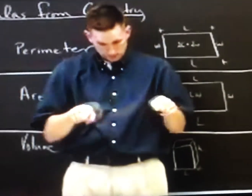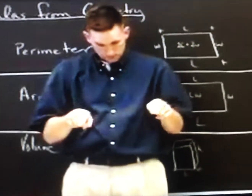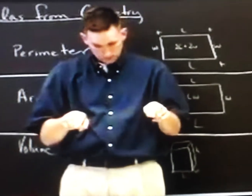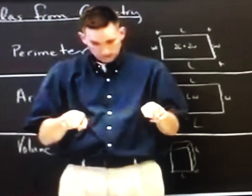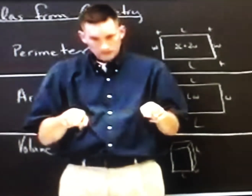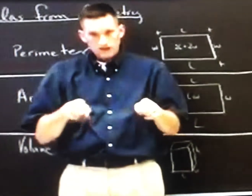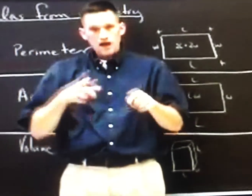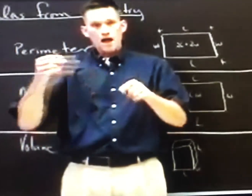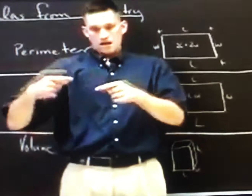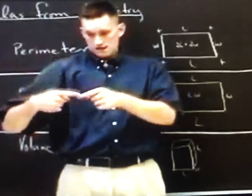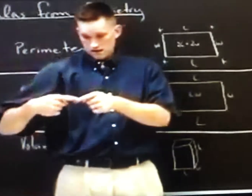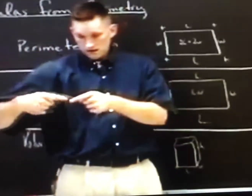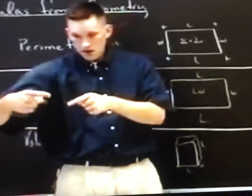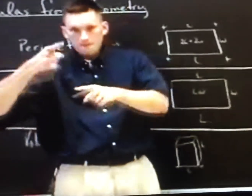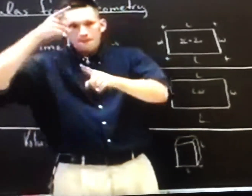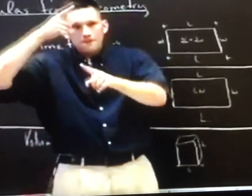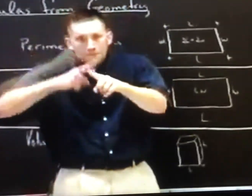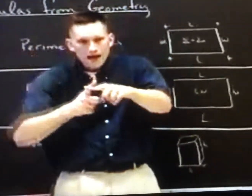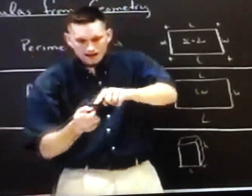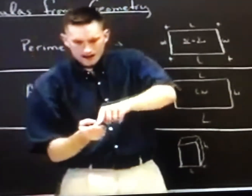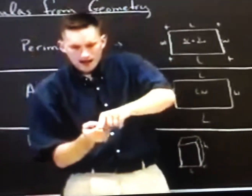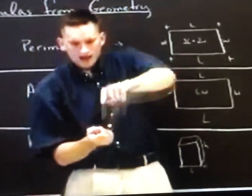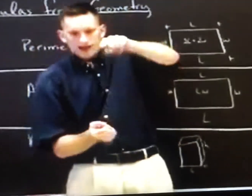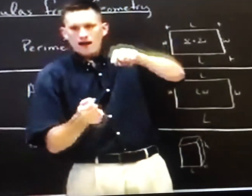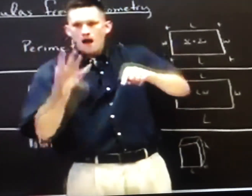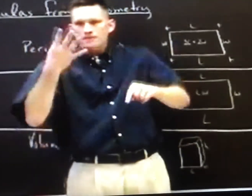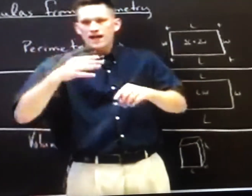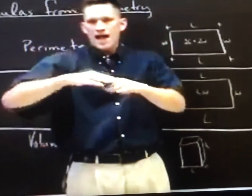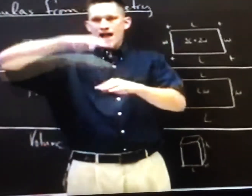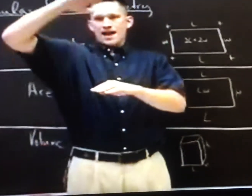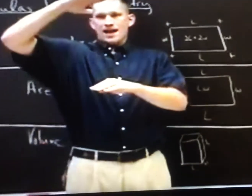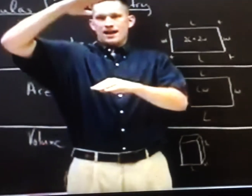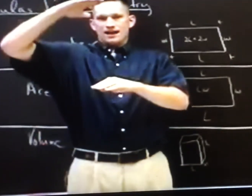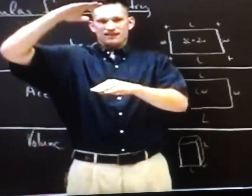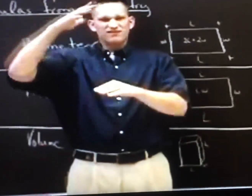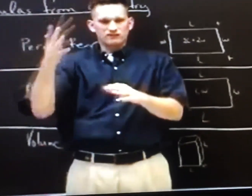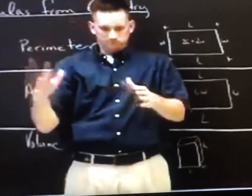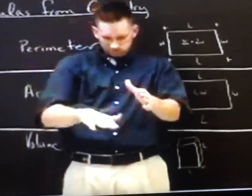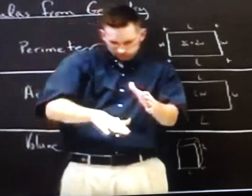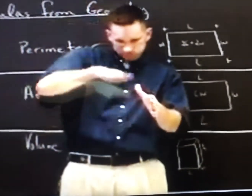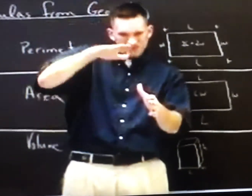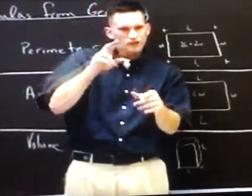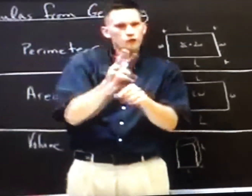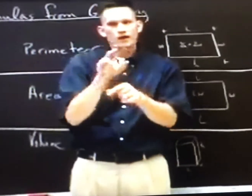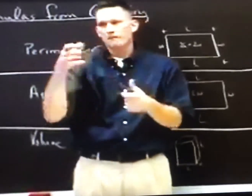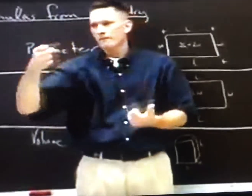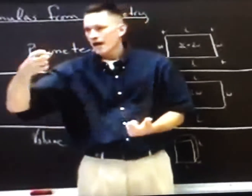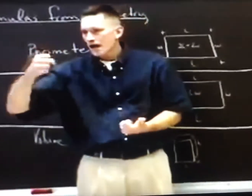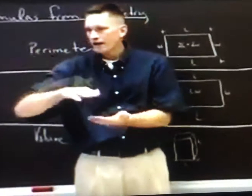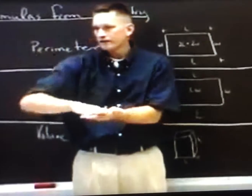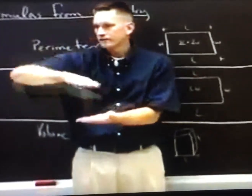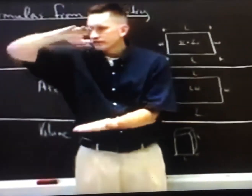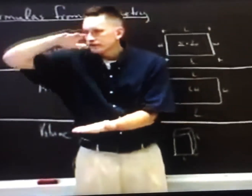Alright, so if we have a box with length and width, but it also has height